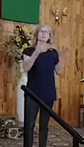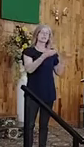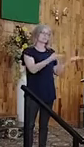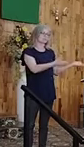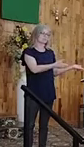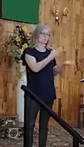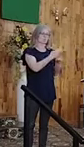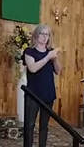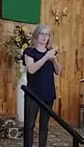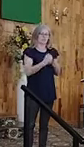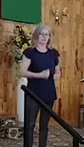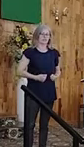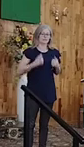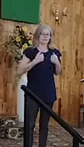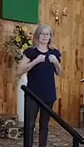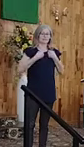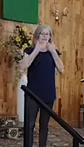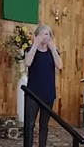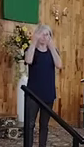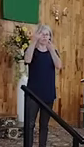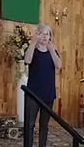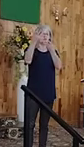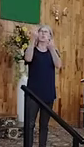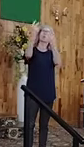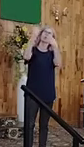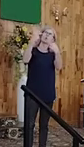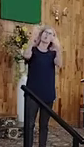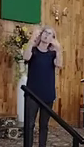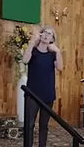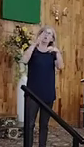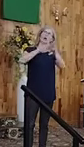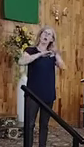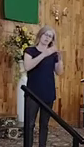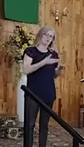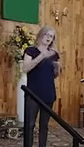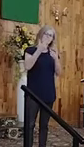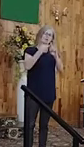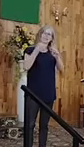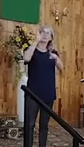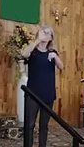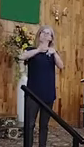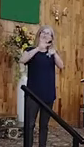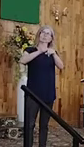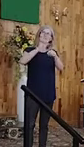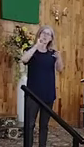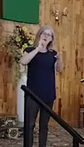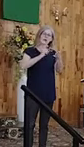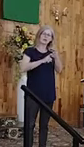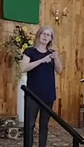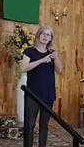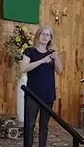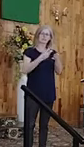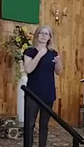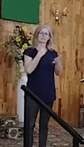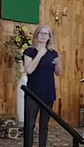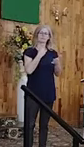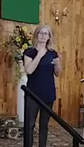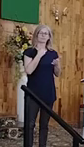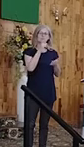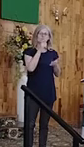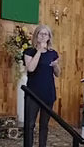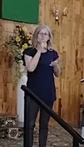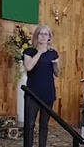holy and living sacrifice. Look, we pray, on the oblation of your church, and recognizing the sacrificial